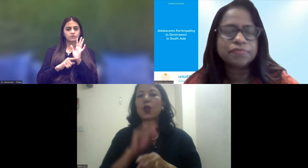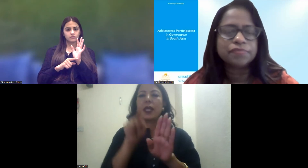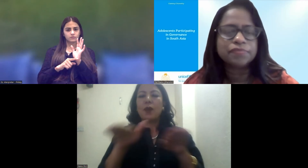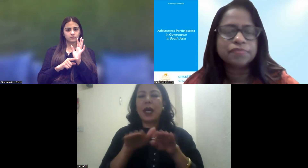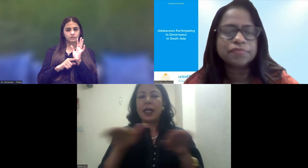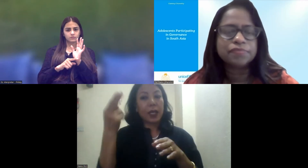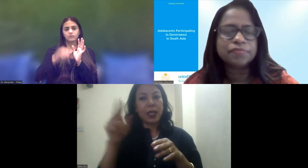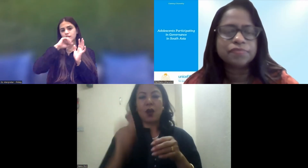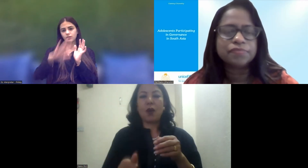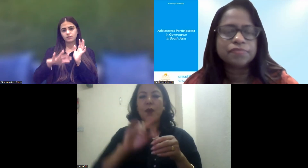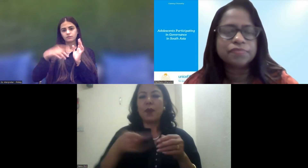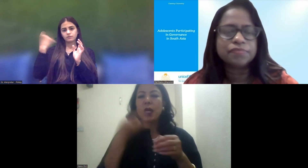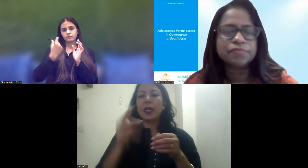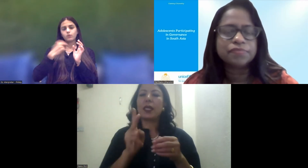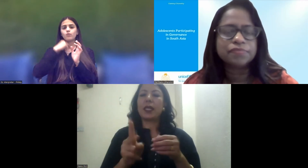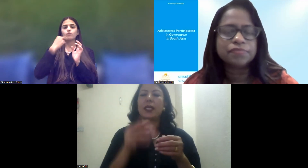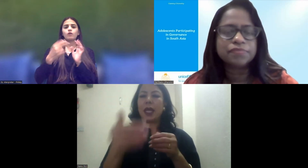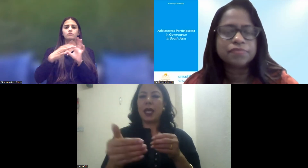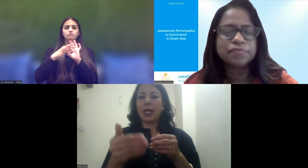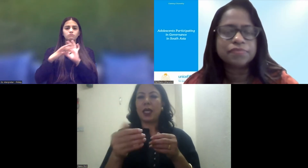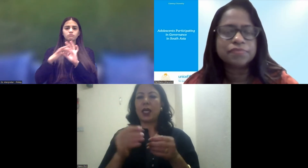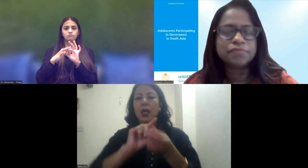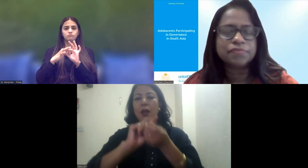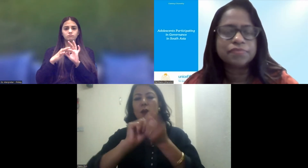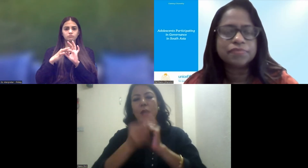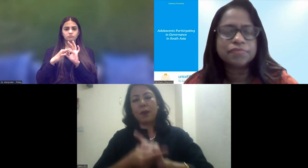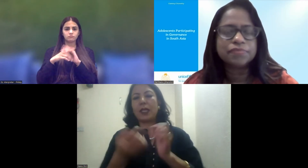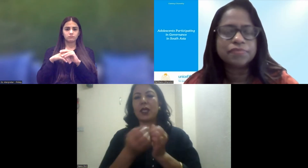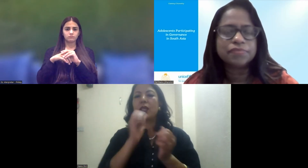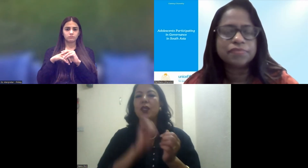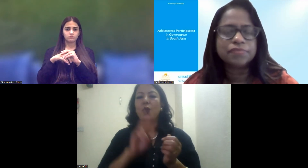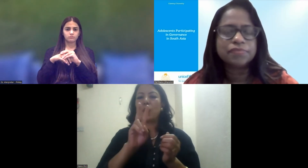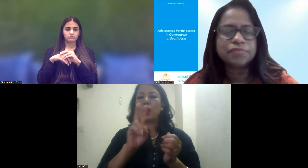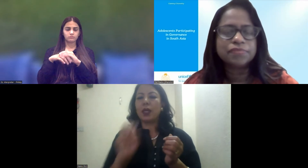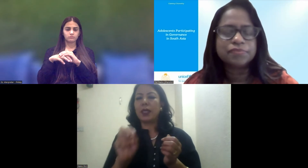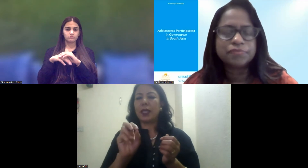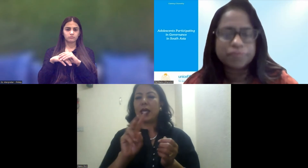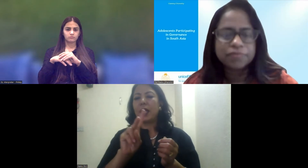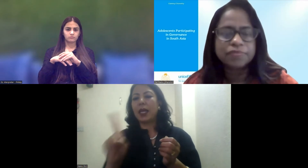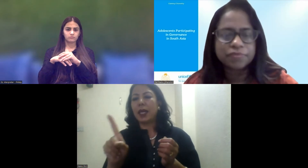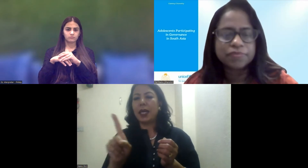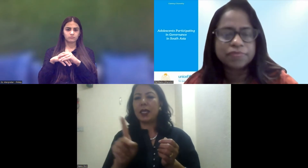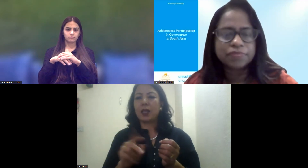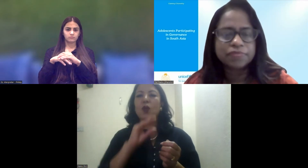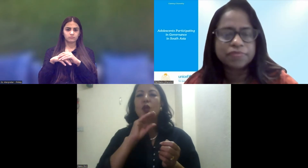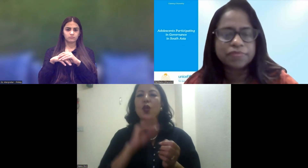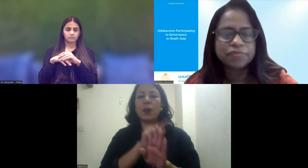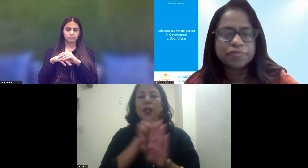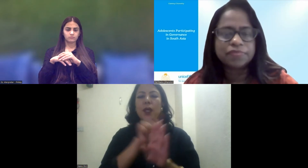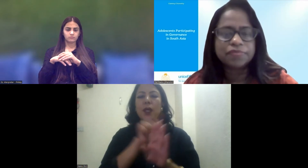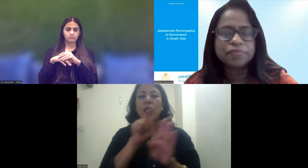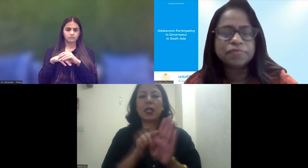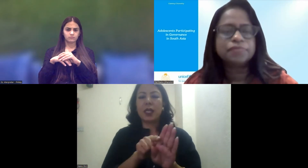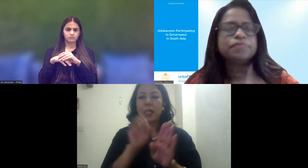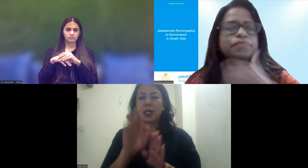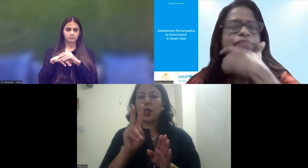of consultations being organized with the young people, and then their voices are also captured adequately in the revised national policy.